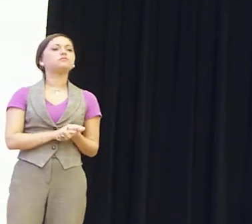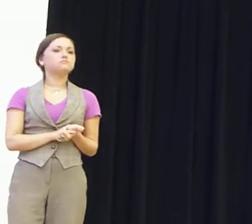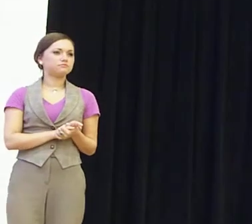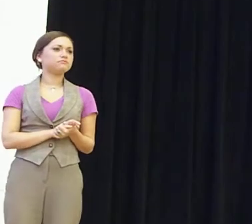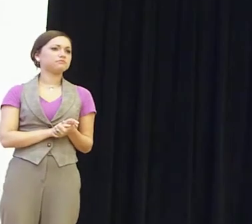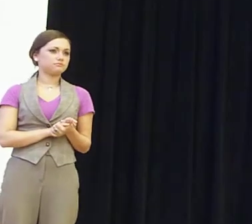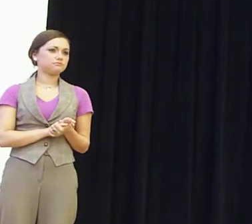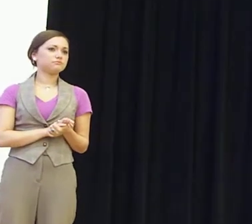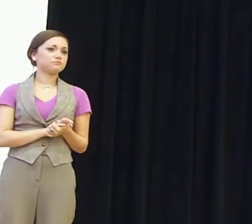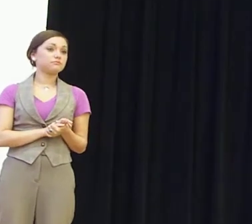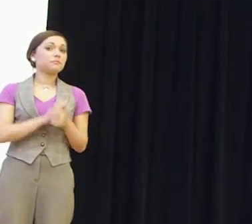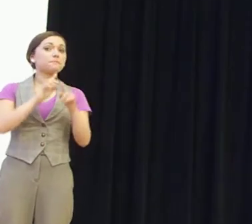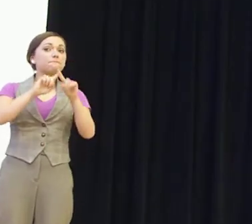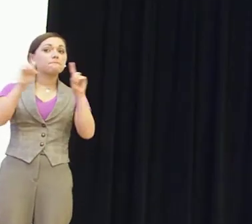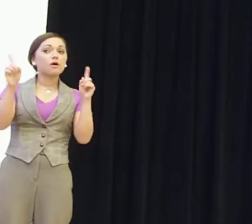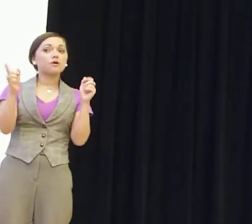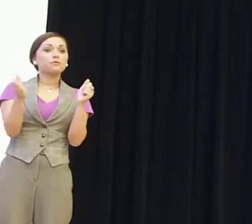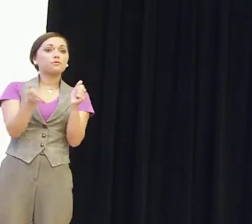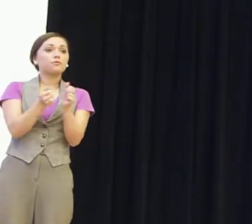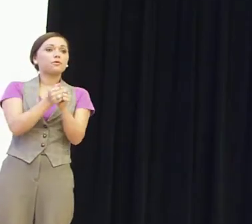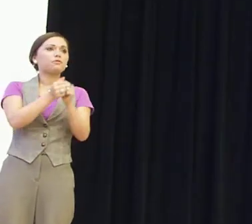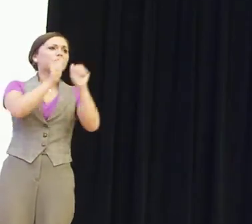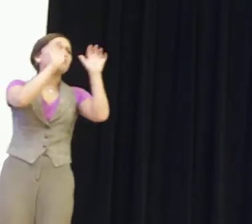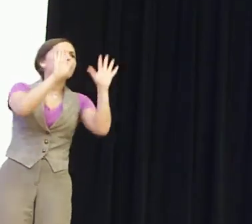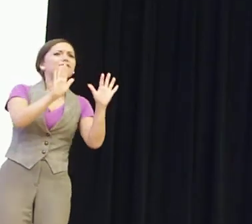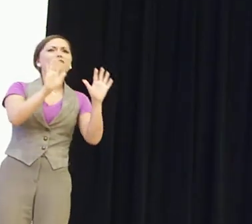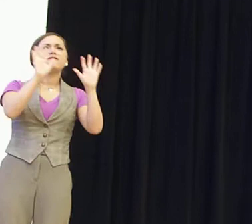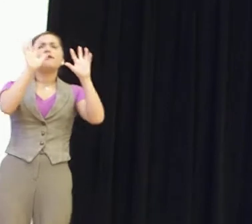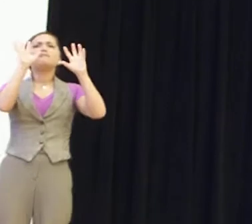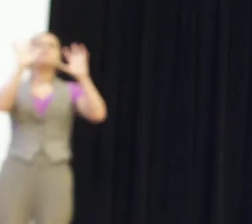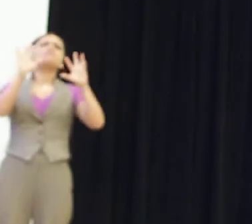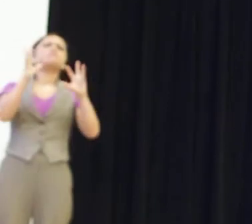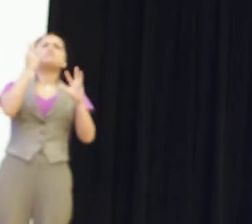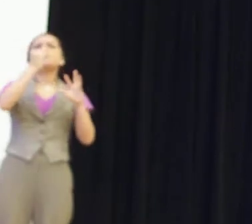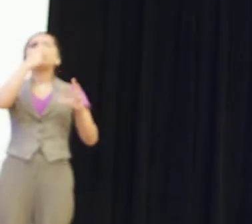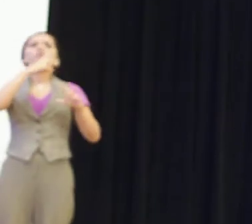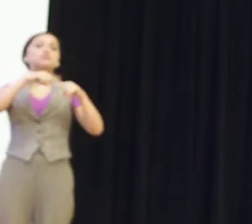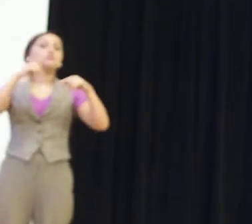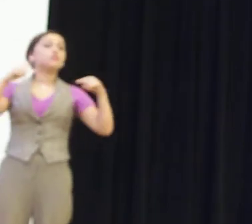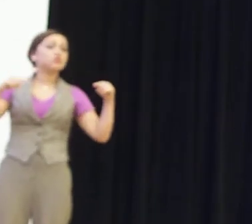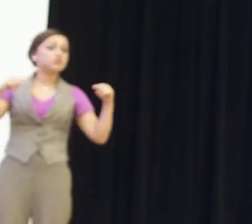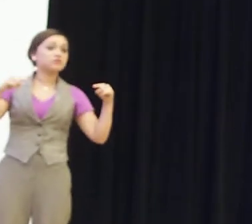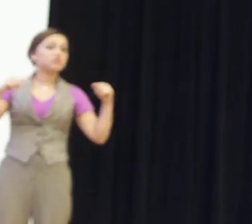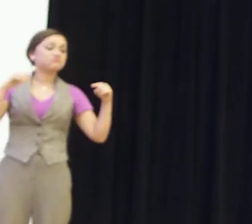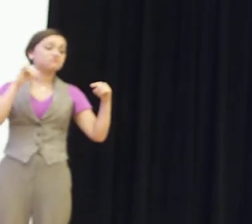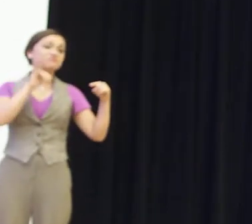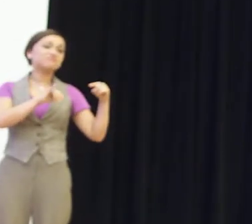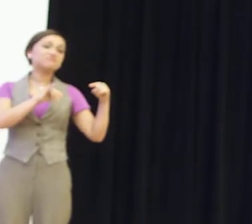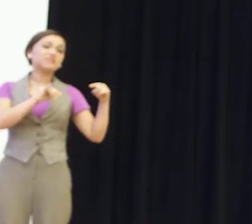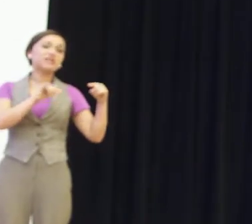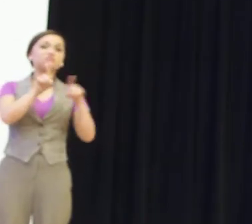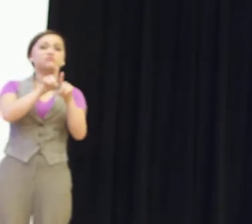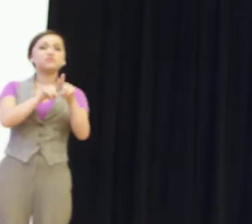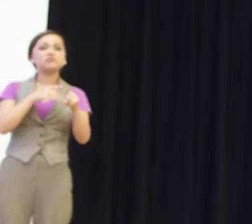But with wonderful, amazing diversity come challenges.